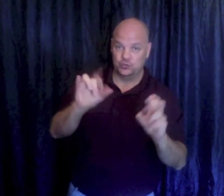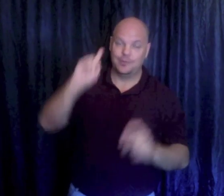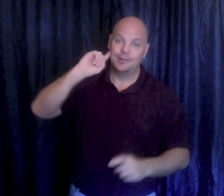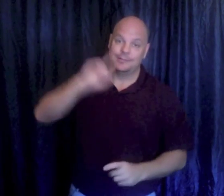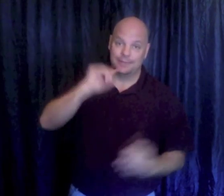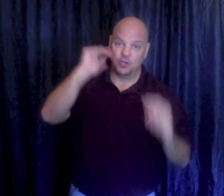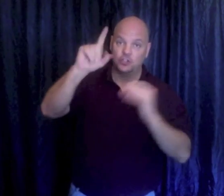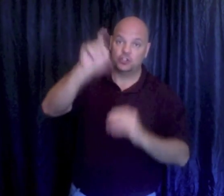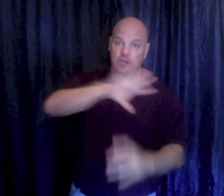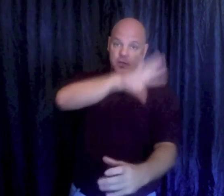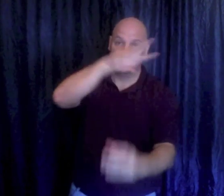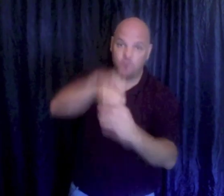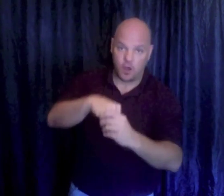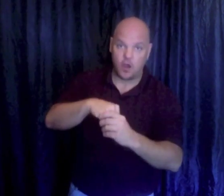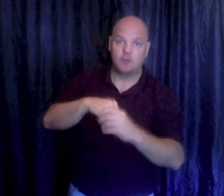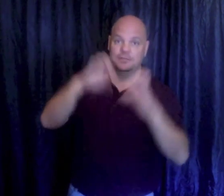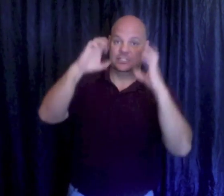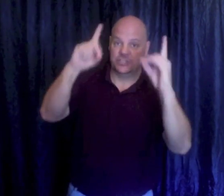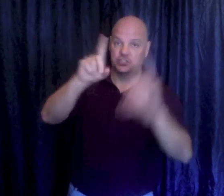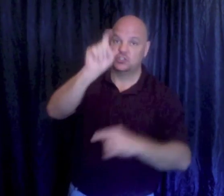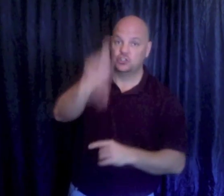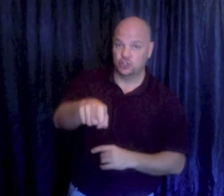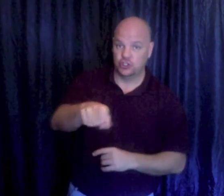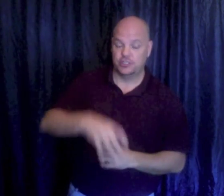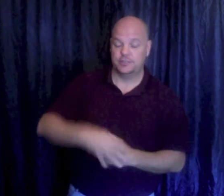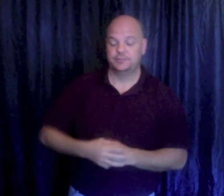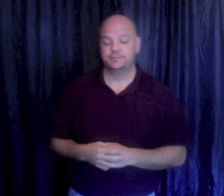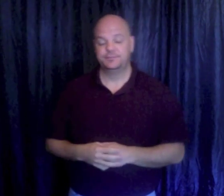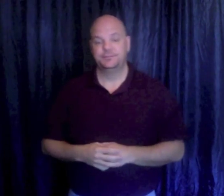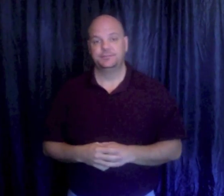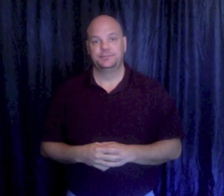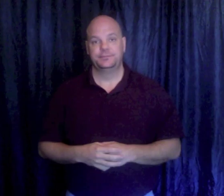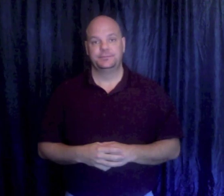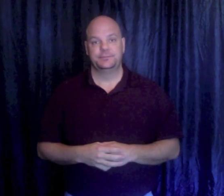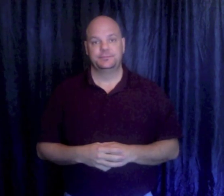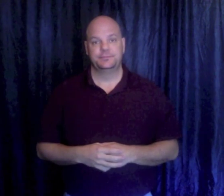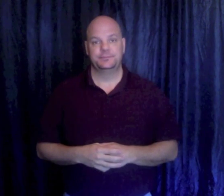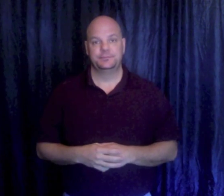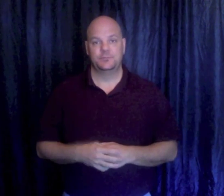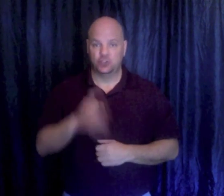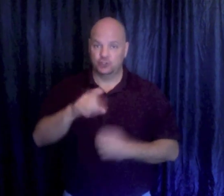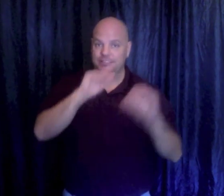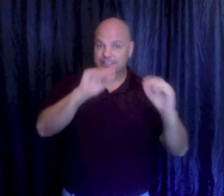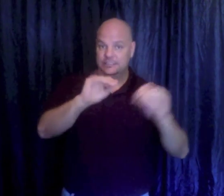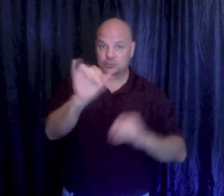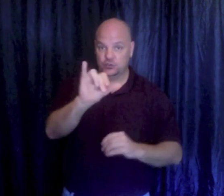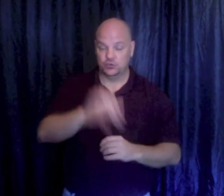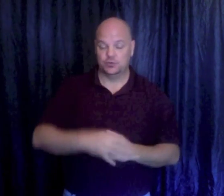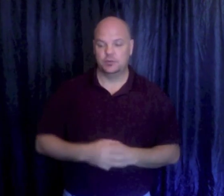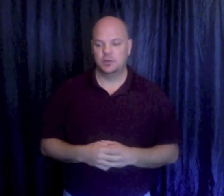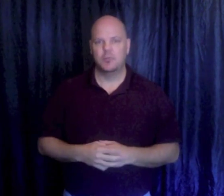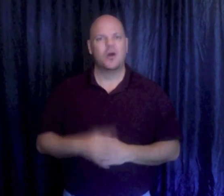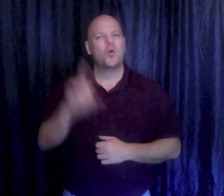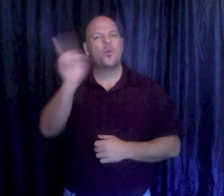Obviously, should be in the classroom teaching. But where are the language models?